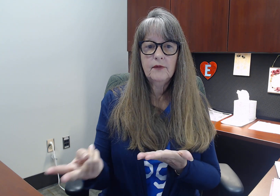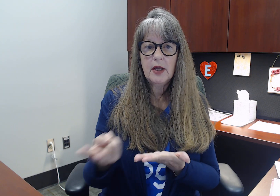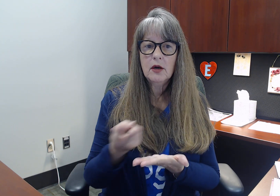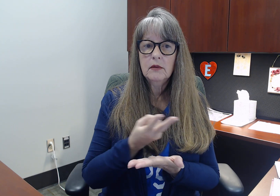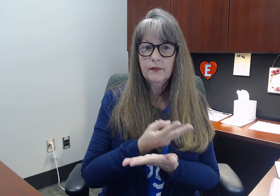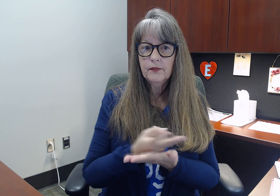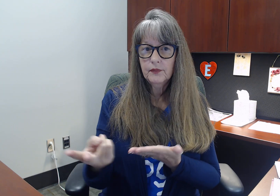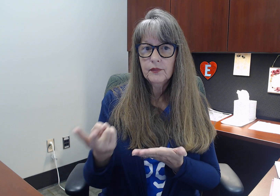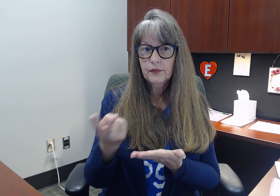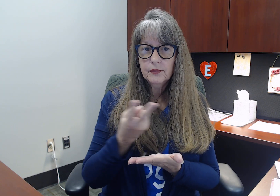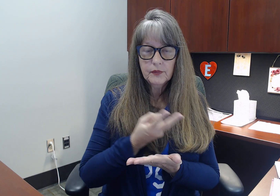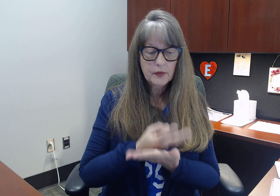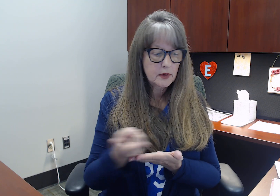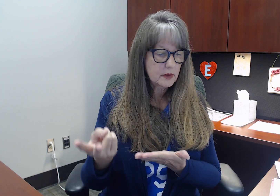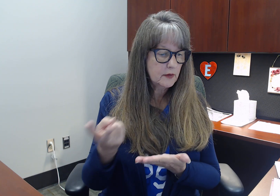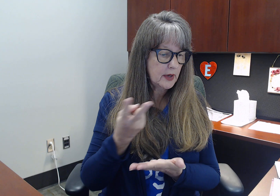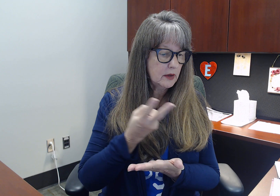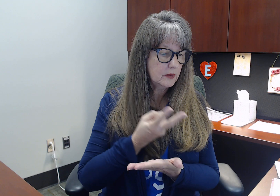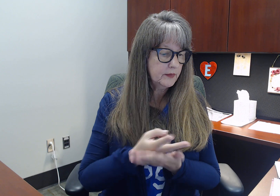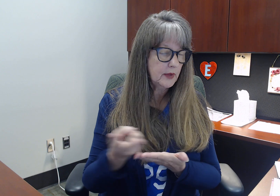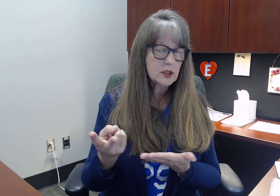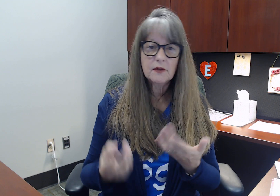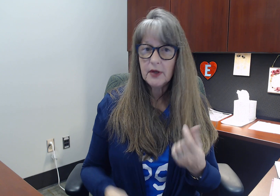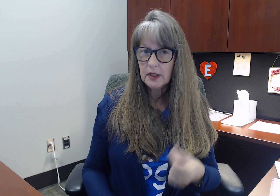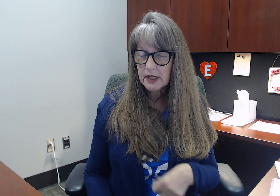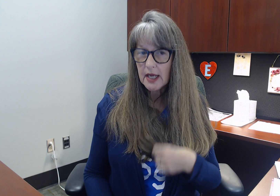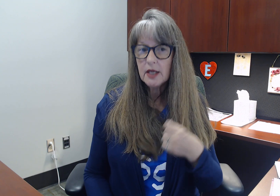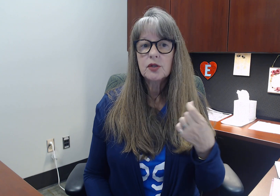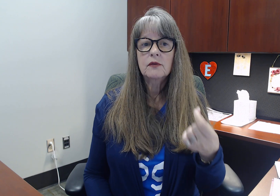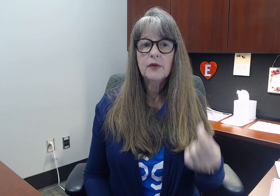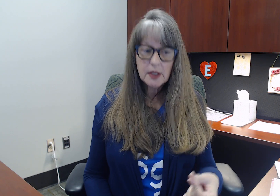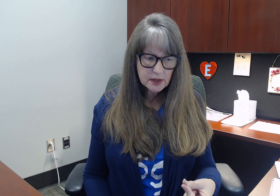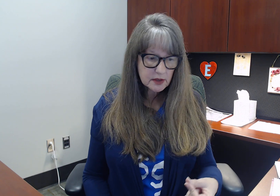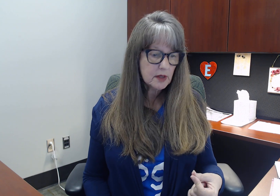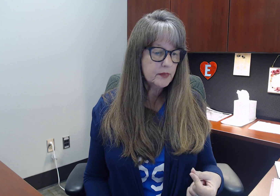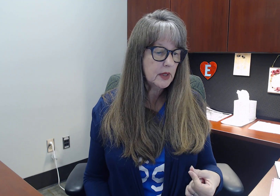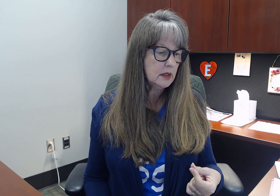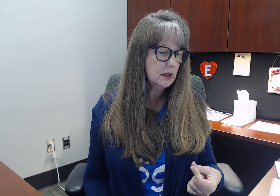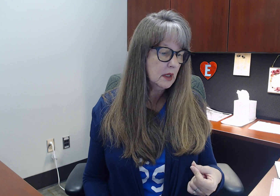fail, to fail. That's to fail a test, to fail at something.